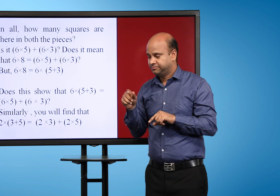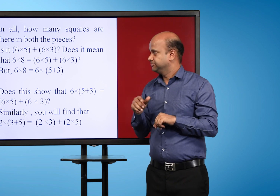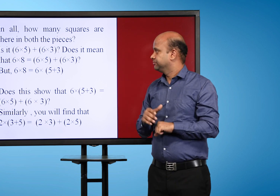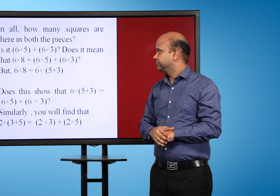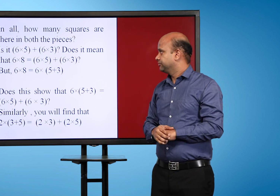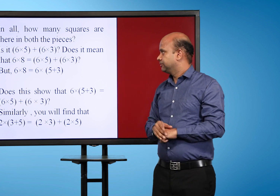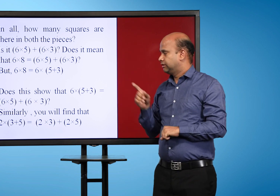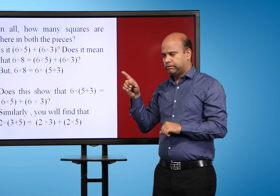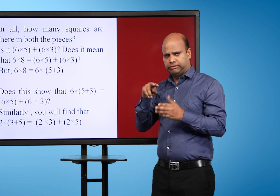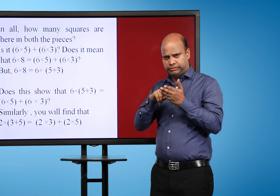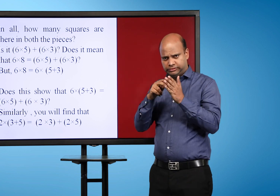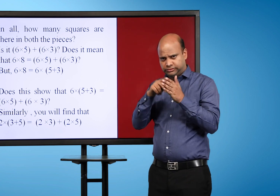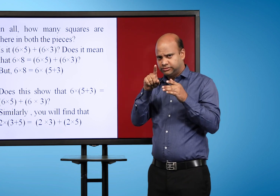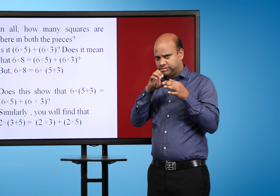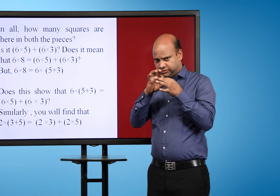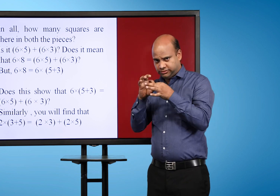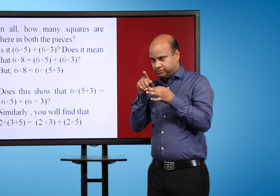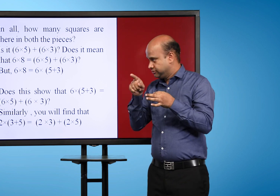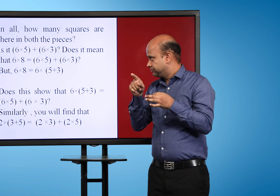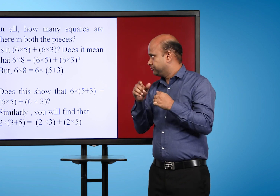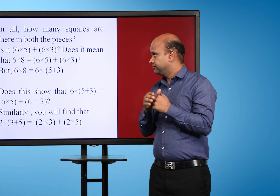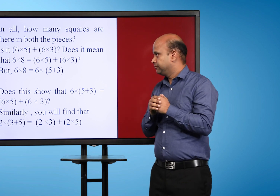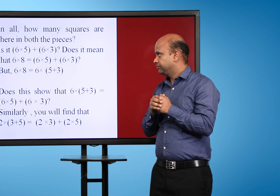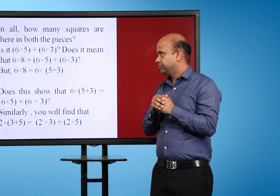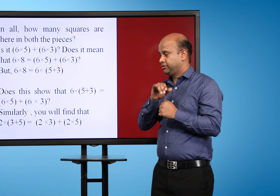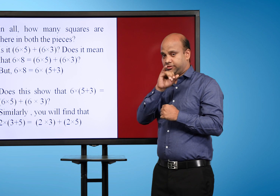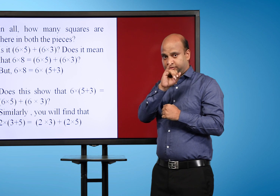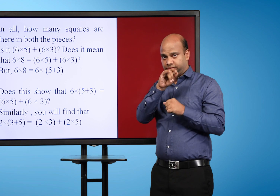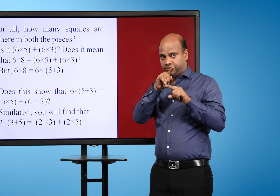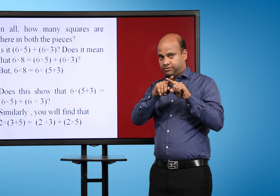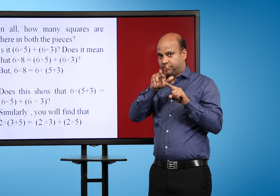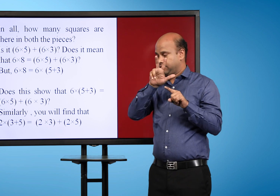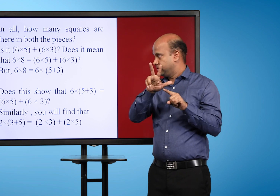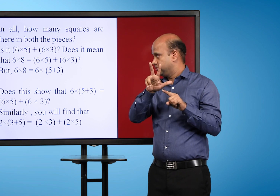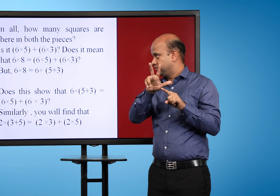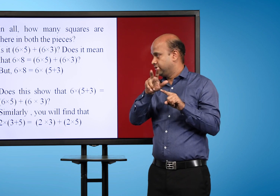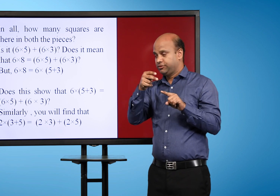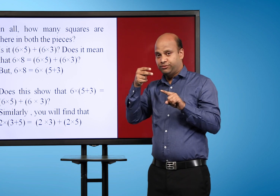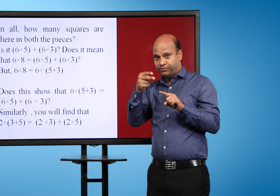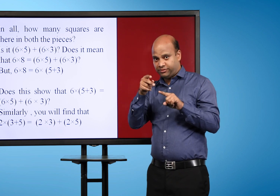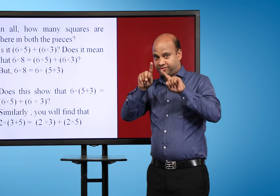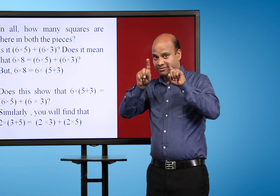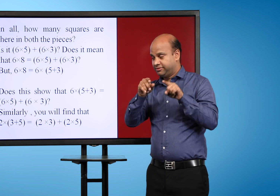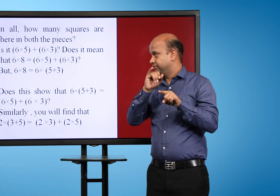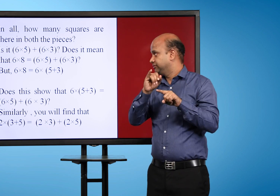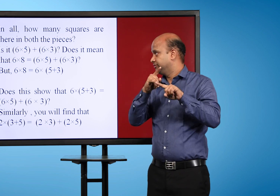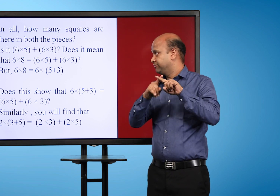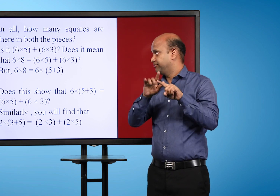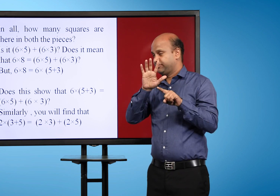3? Does it mean that 6 multiplied by 8 is equal to, in brackets,